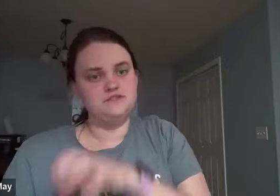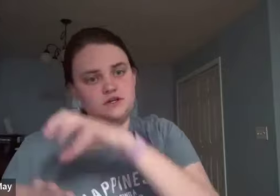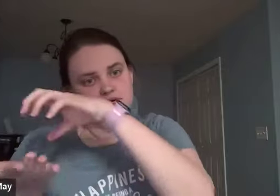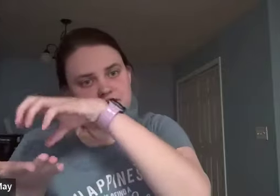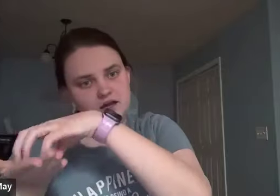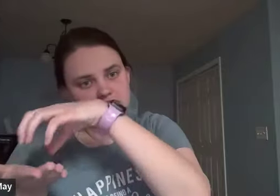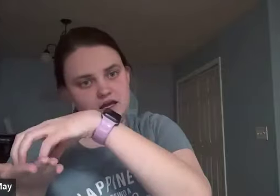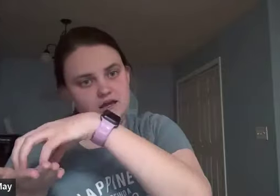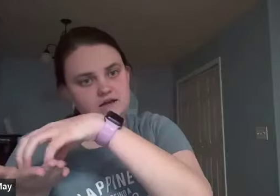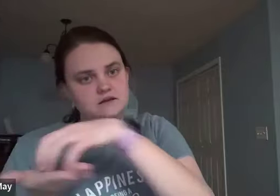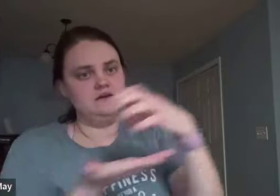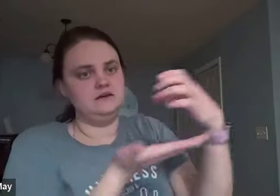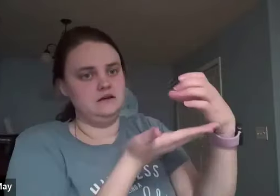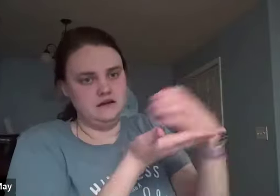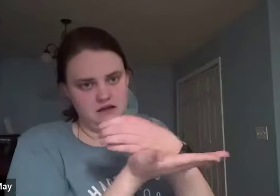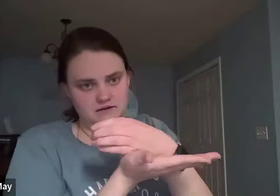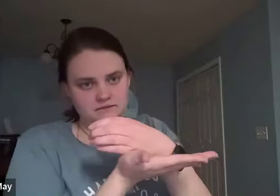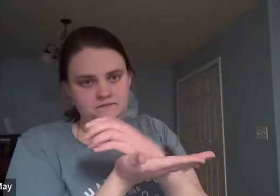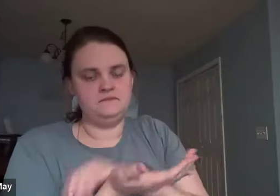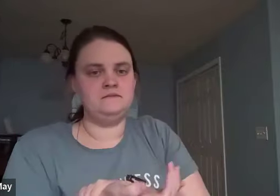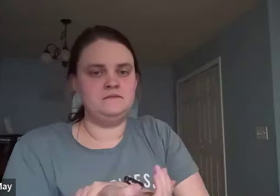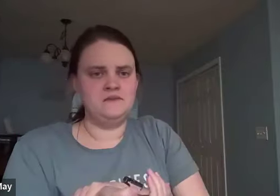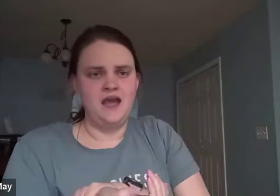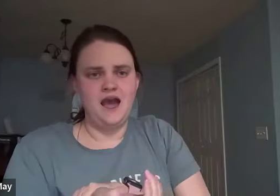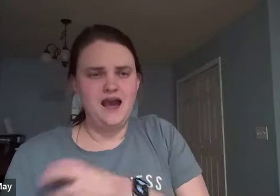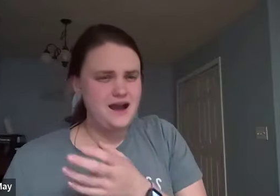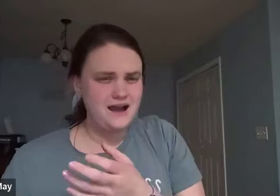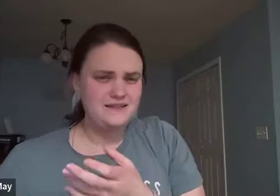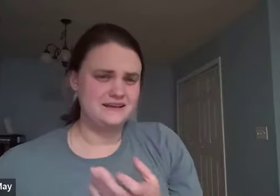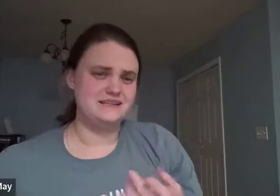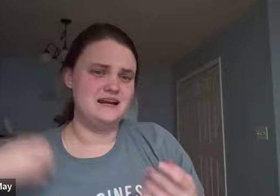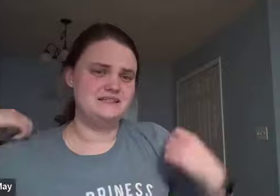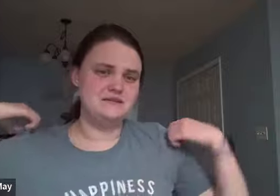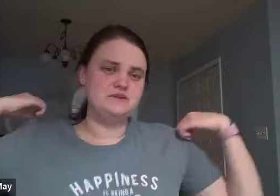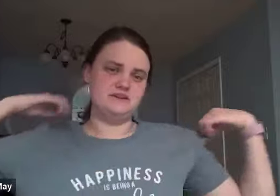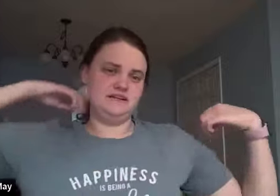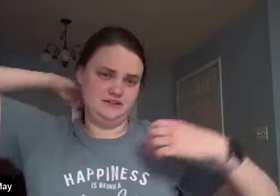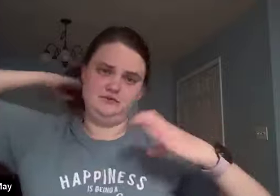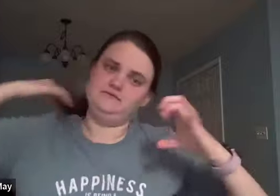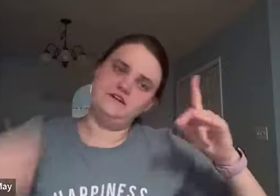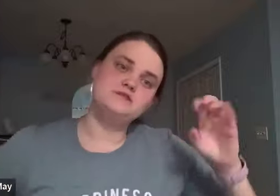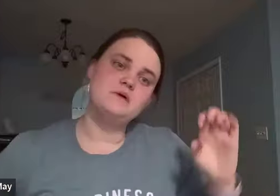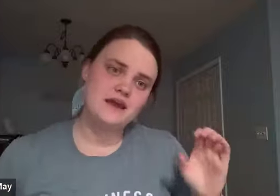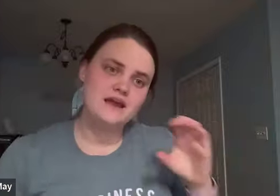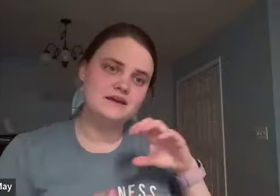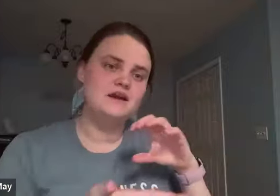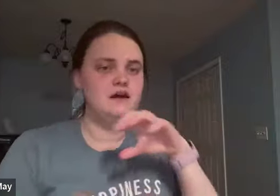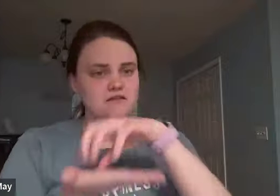So cupcake, cake. Like I said, I typically do fingerspell cake and then